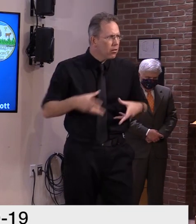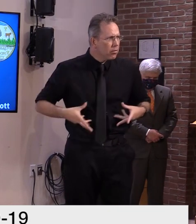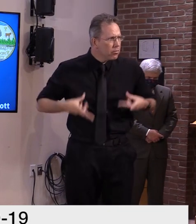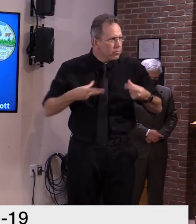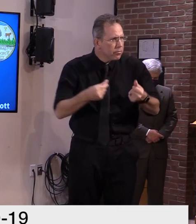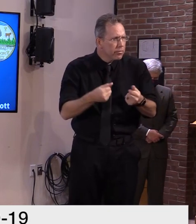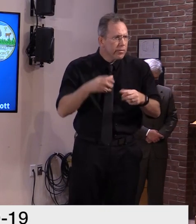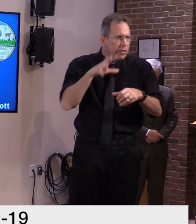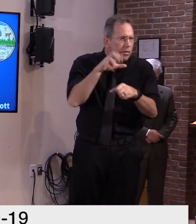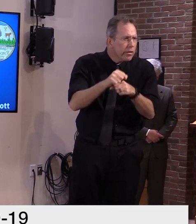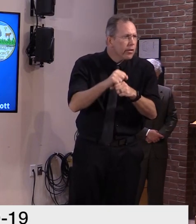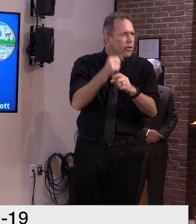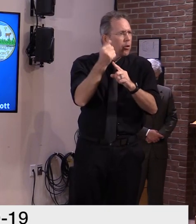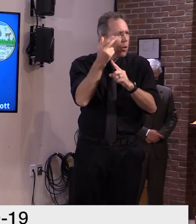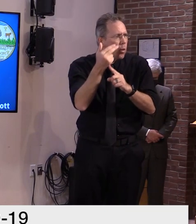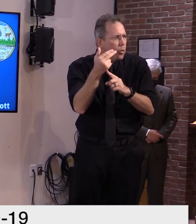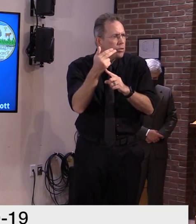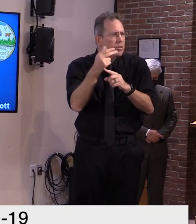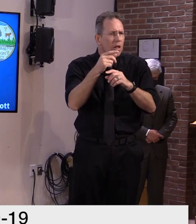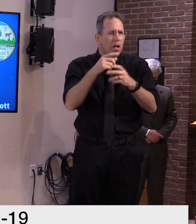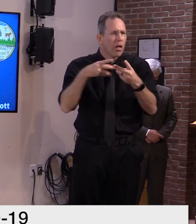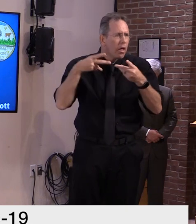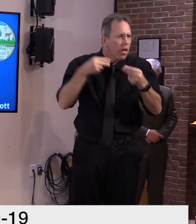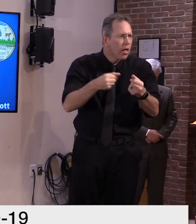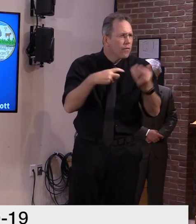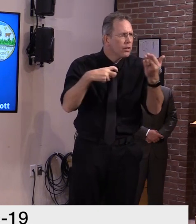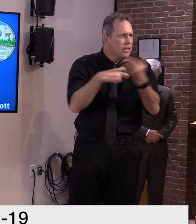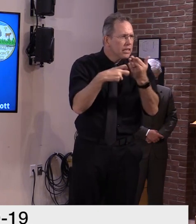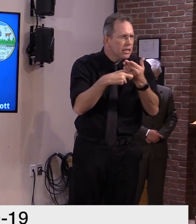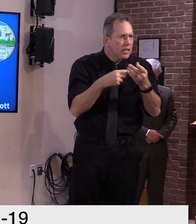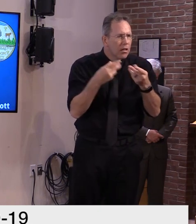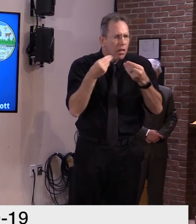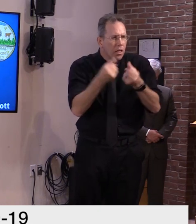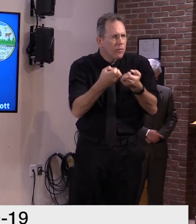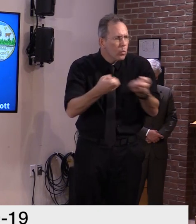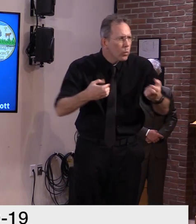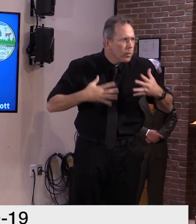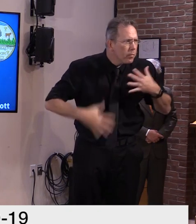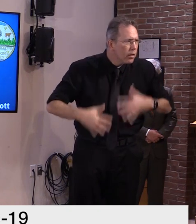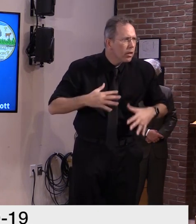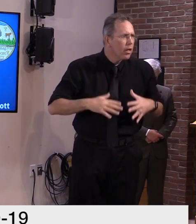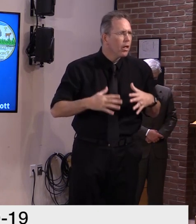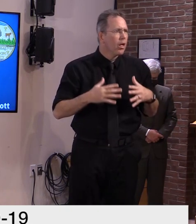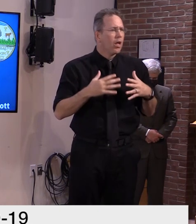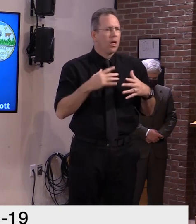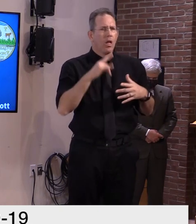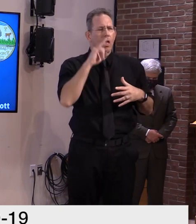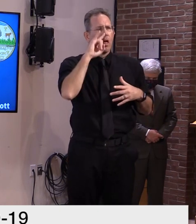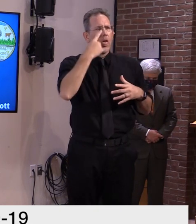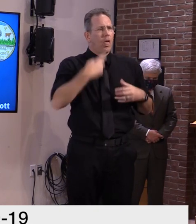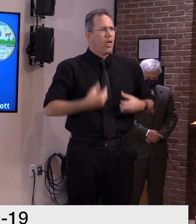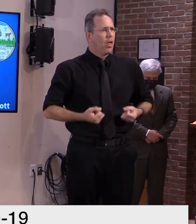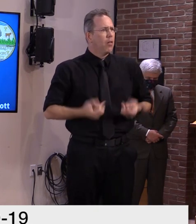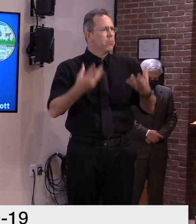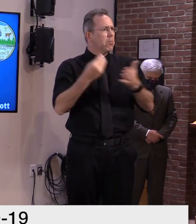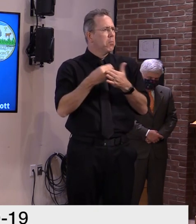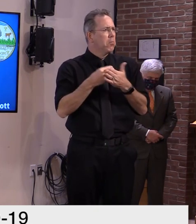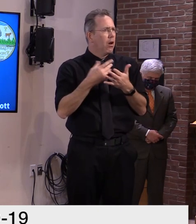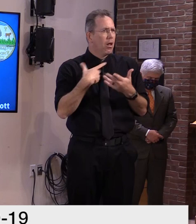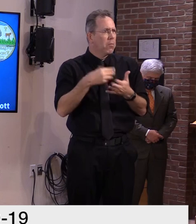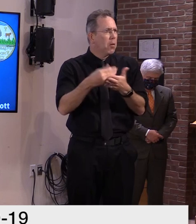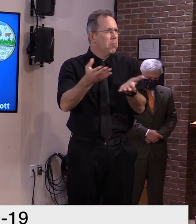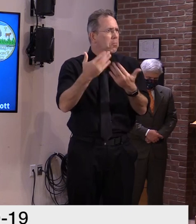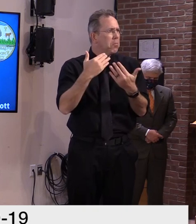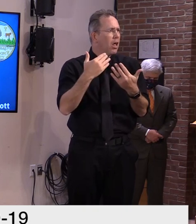whatever. They aren't likely to want to give that up very quickly without taking another shot at another resort, I would